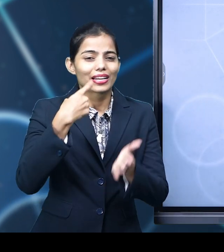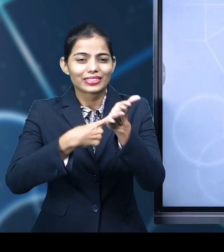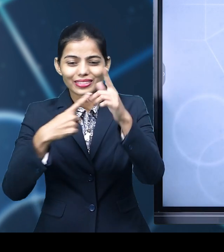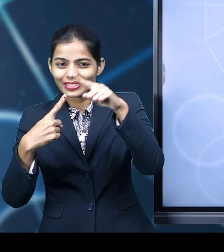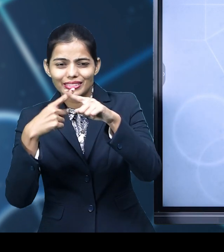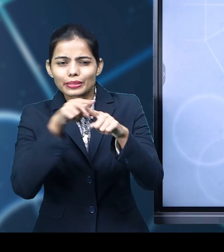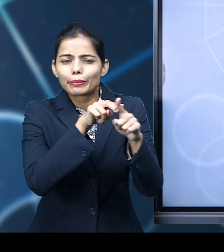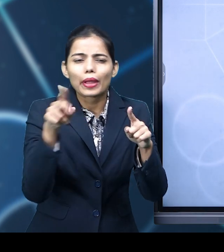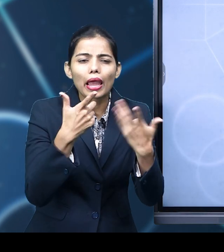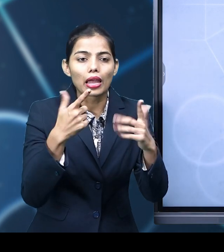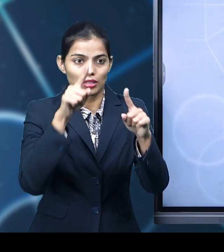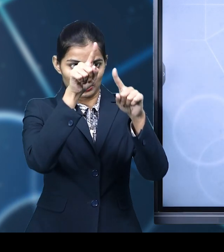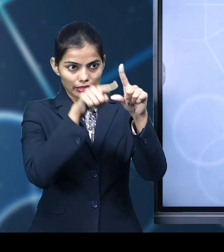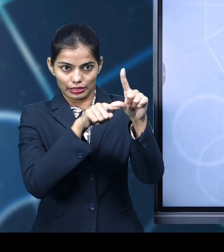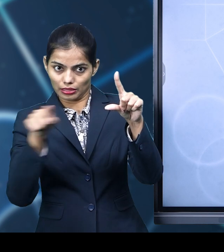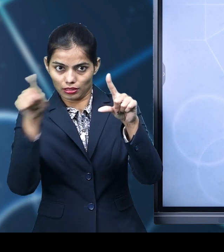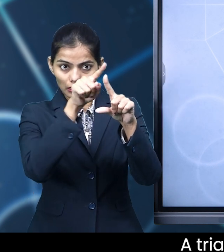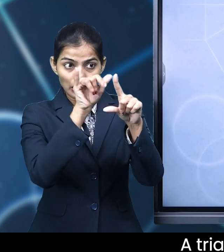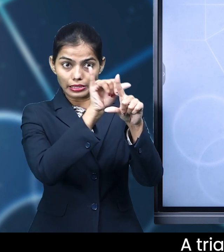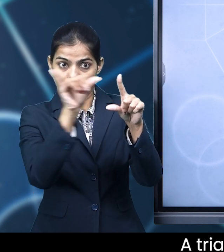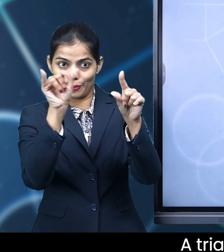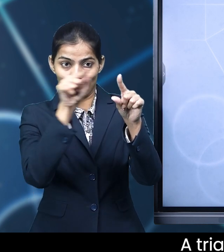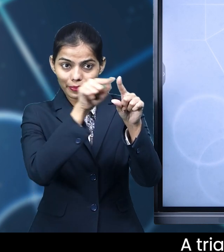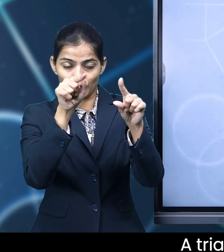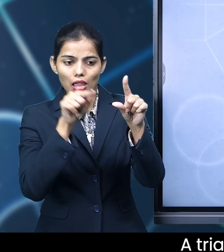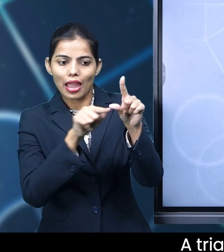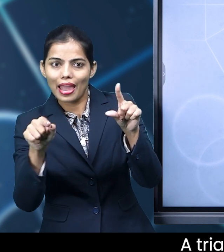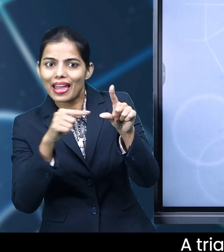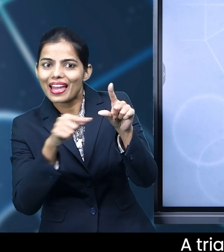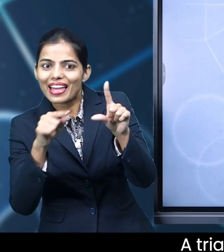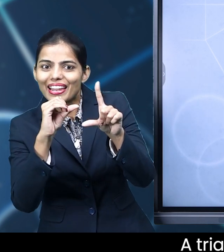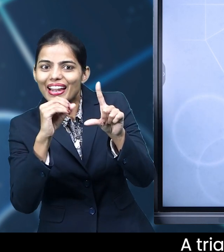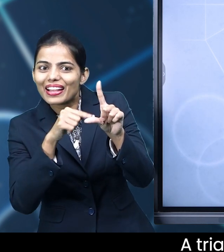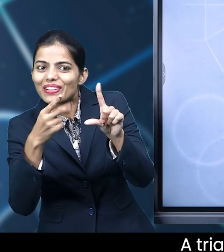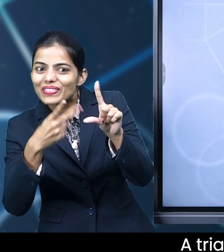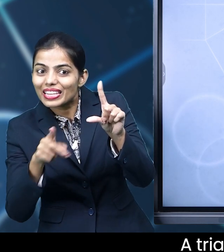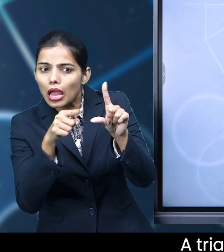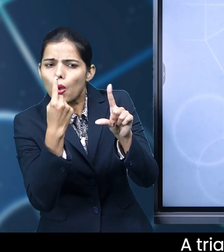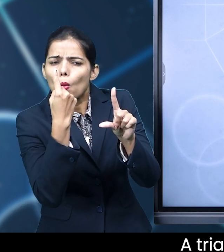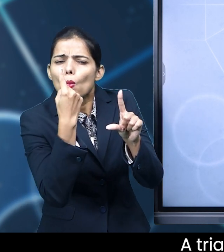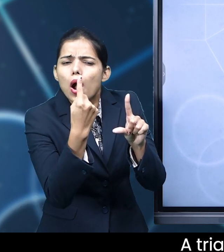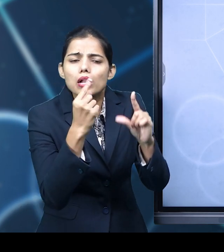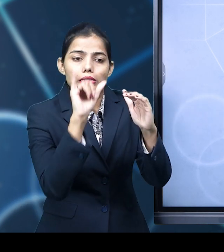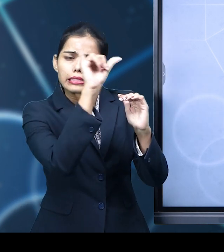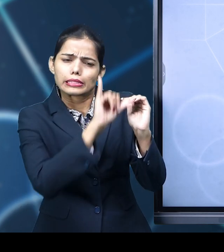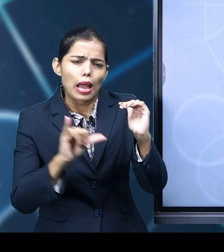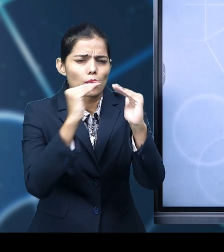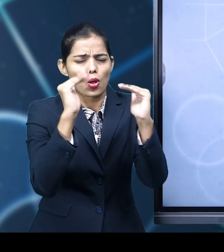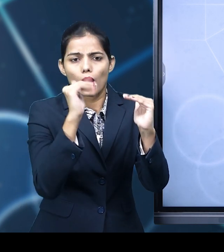Isosceles right triangle. A triangle in which two sides are equal and one angle is